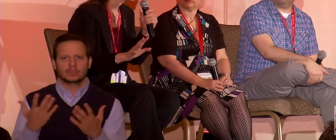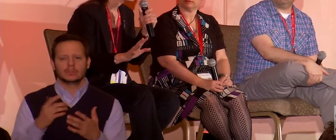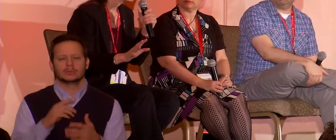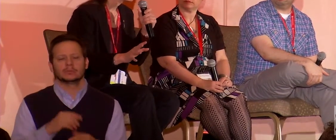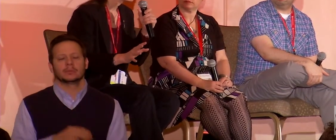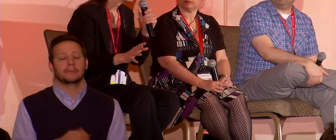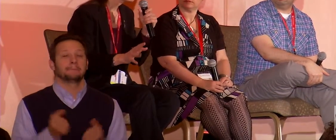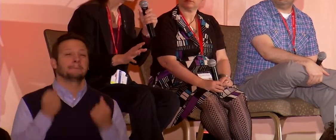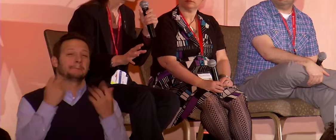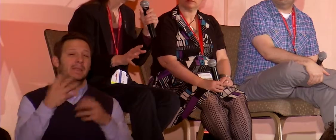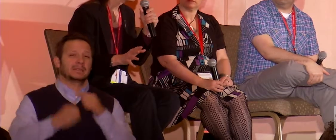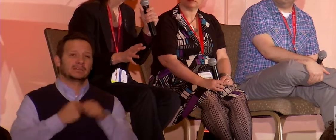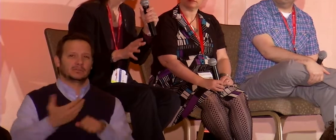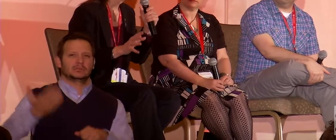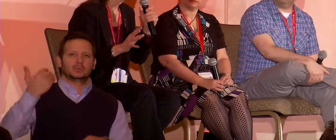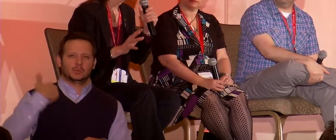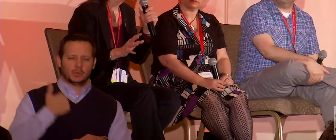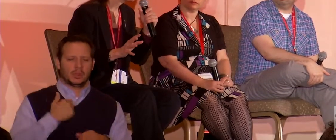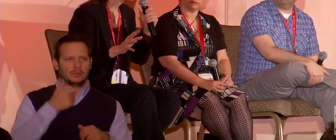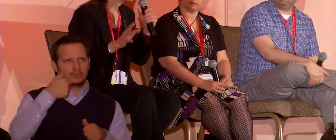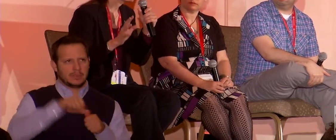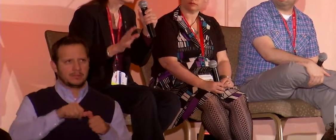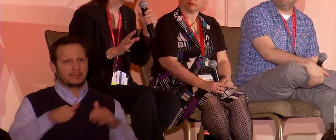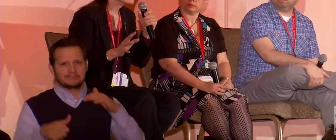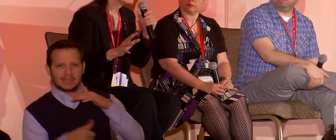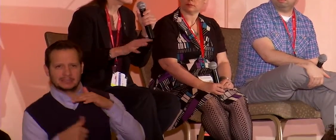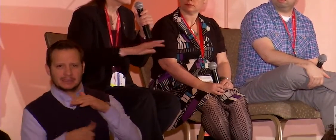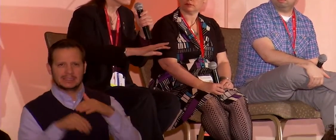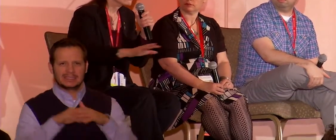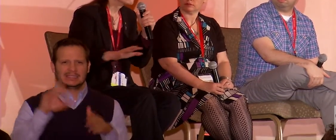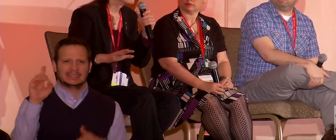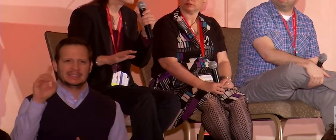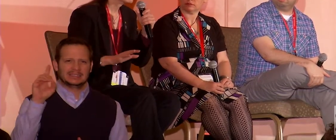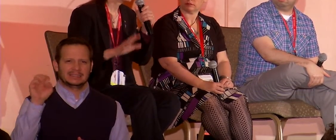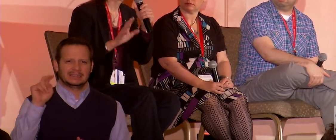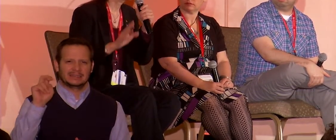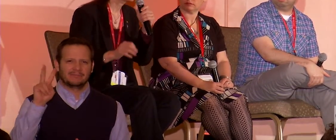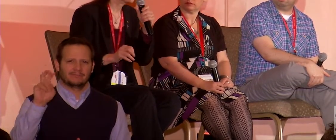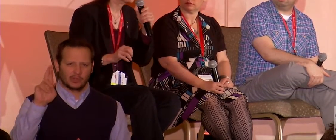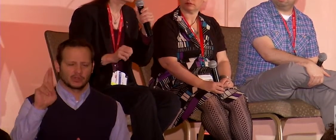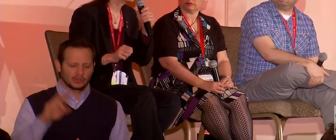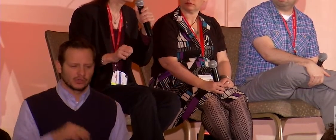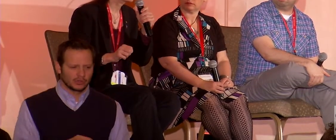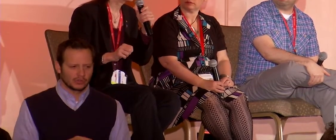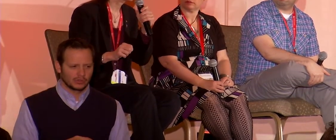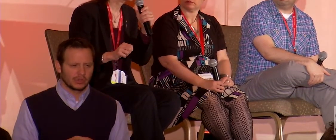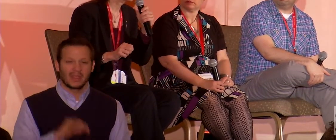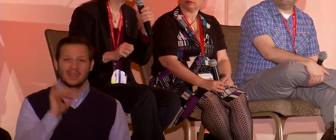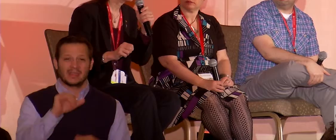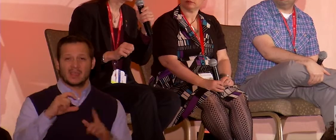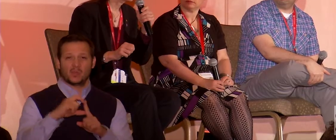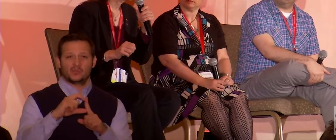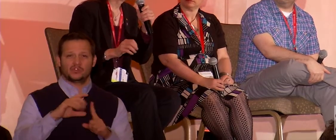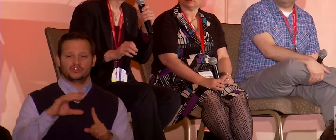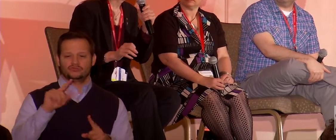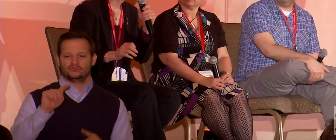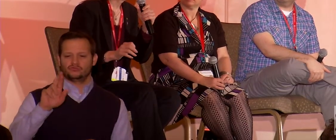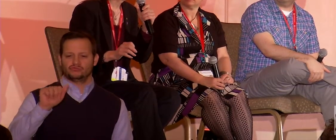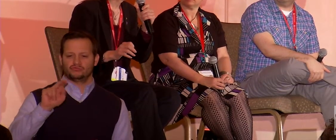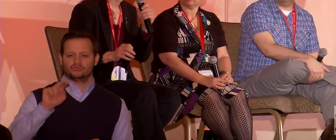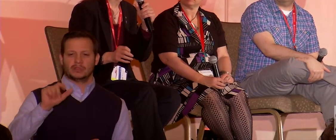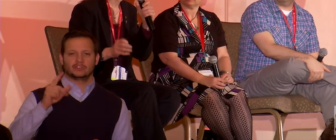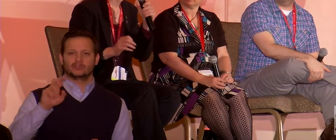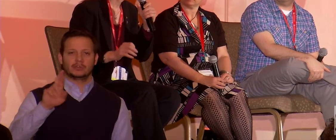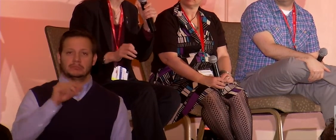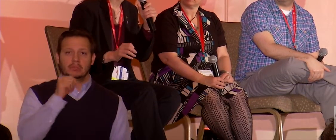ago, I sat with some folks in a basement in Denver. We were trans, actually we didn't have the word transgender at the time. And our question